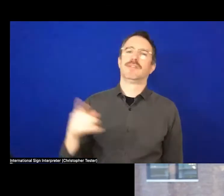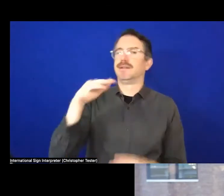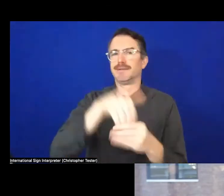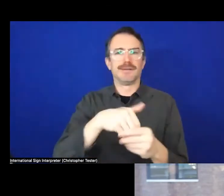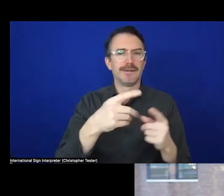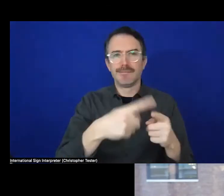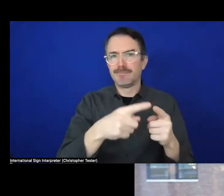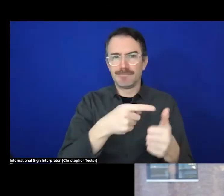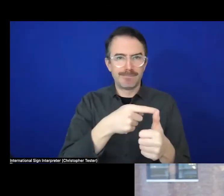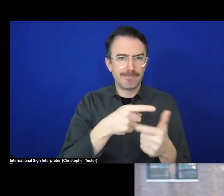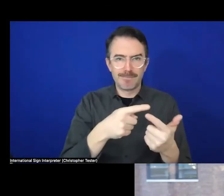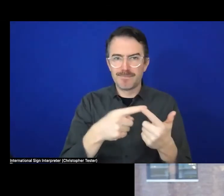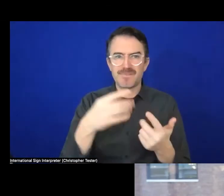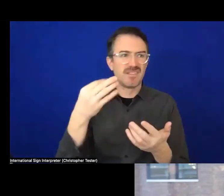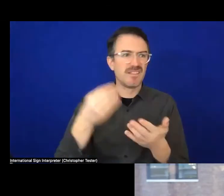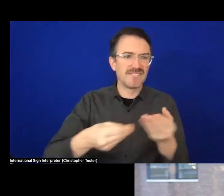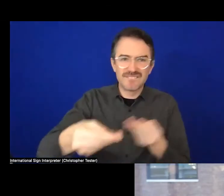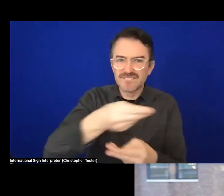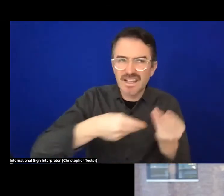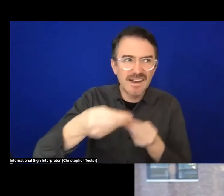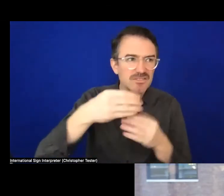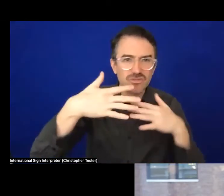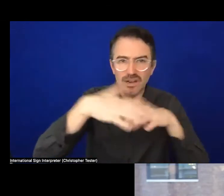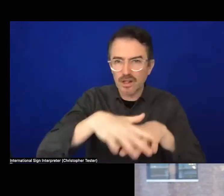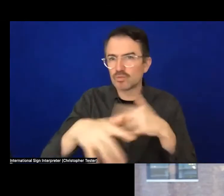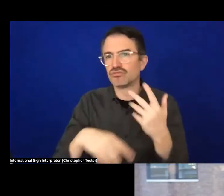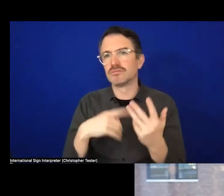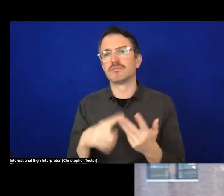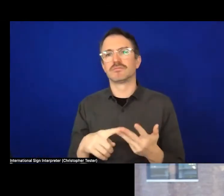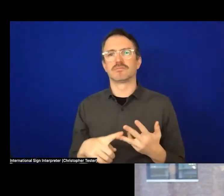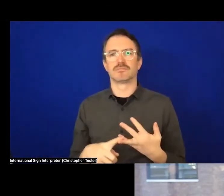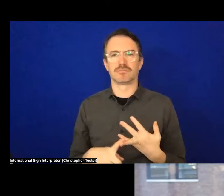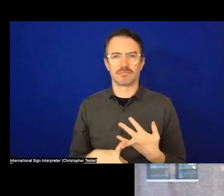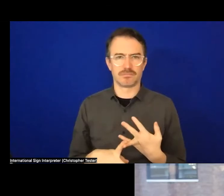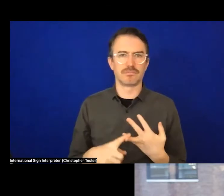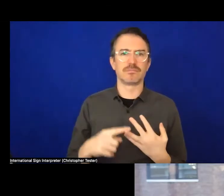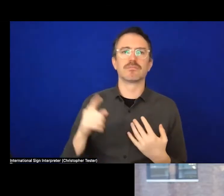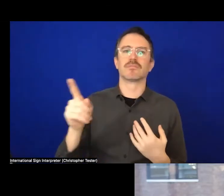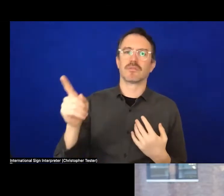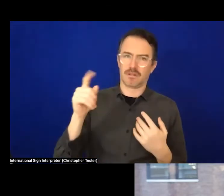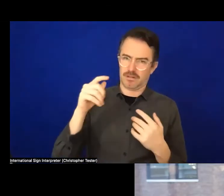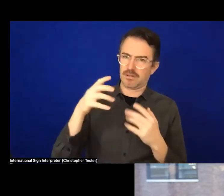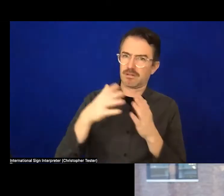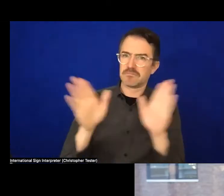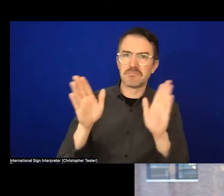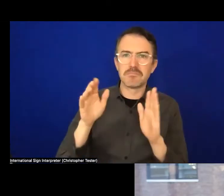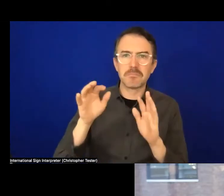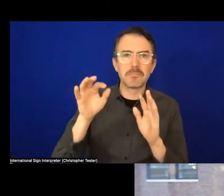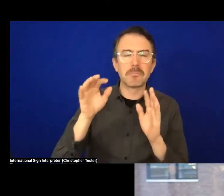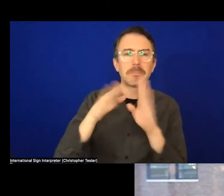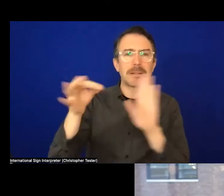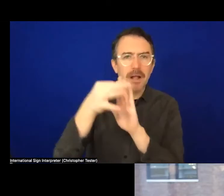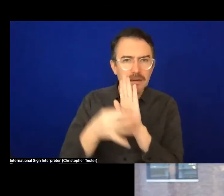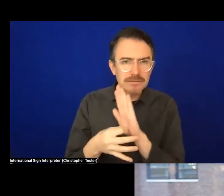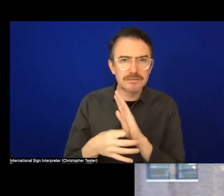Government to Person Payment, and Comprehensive Social Protection Framework. She holds a PhD in Planning and Development from the University